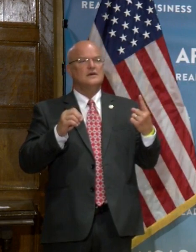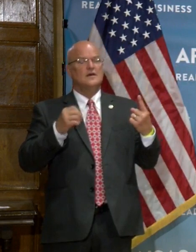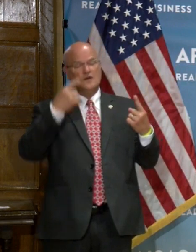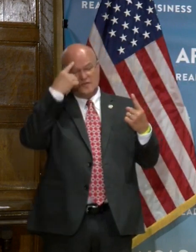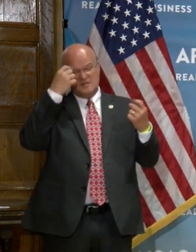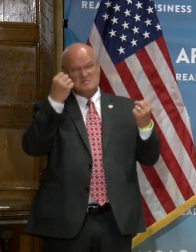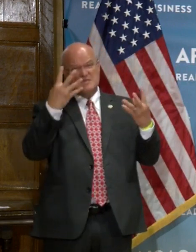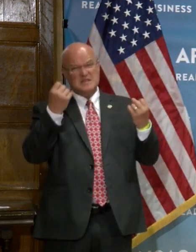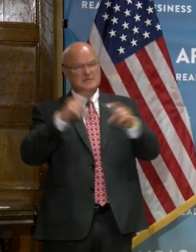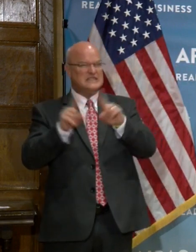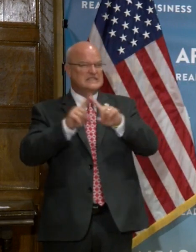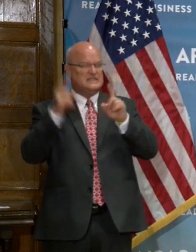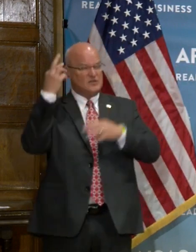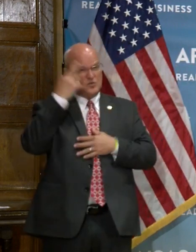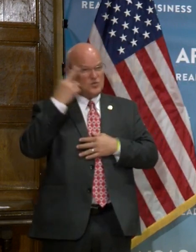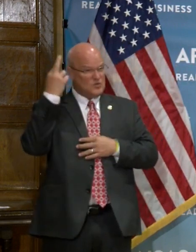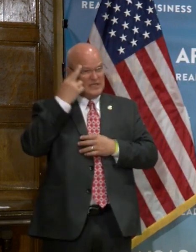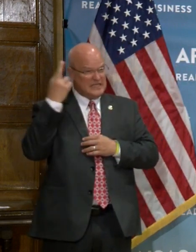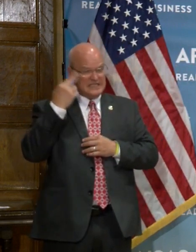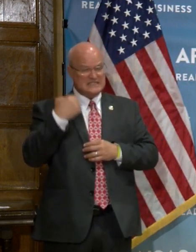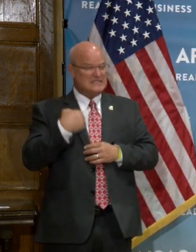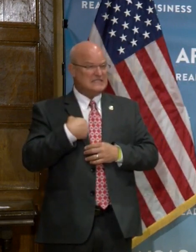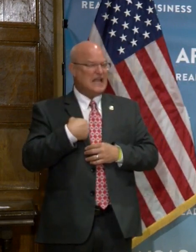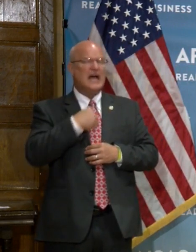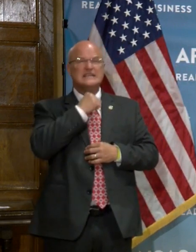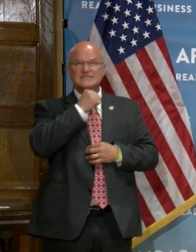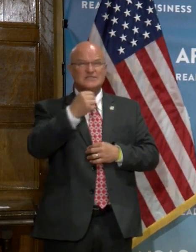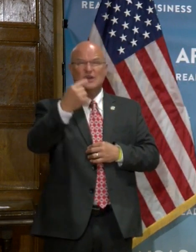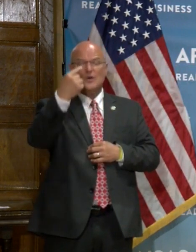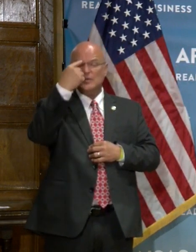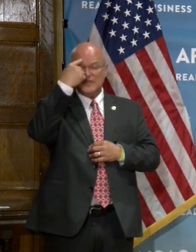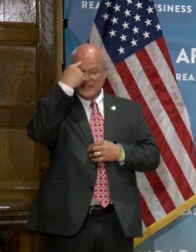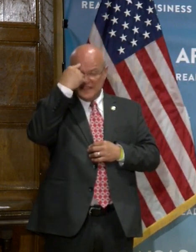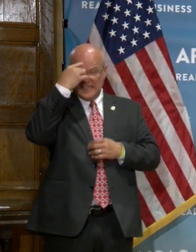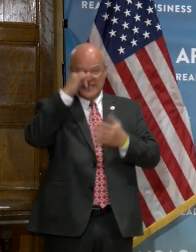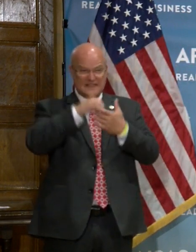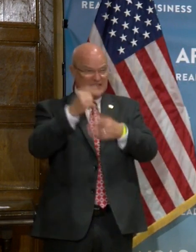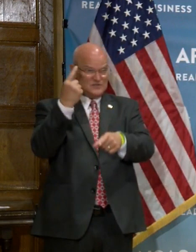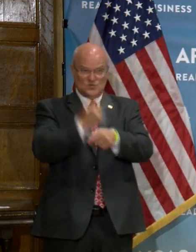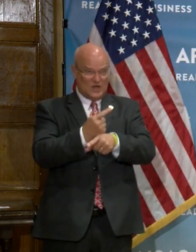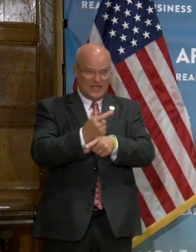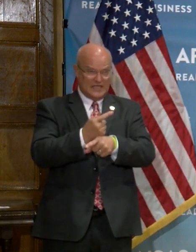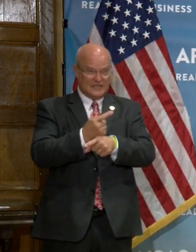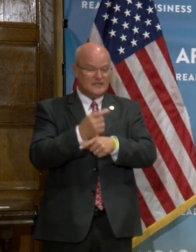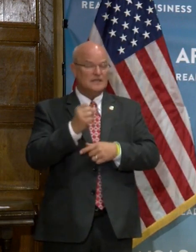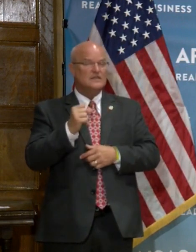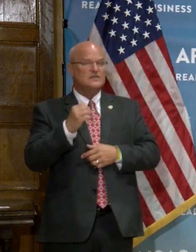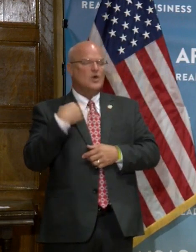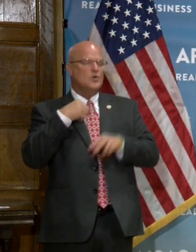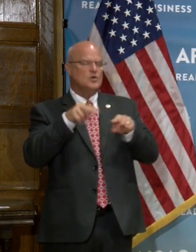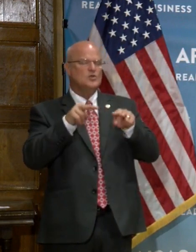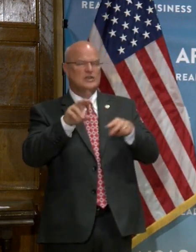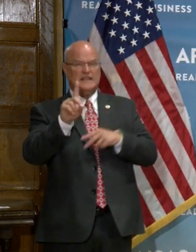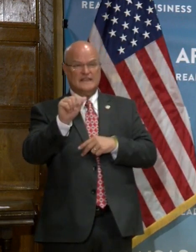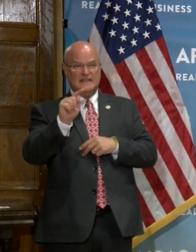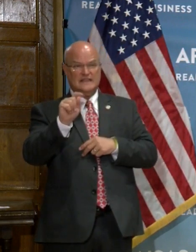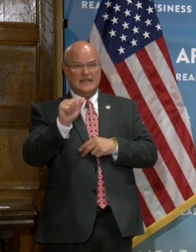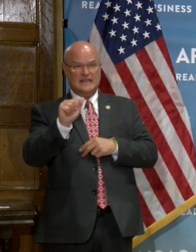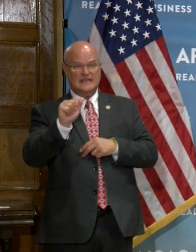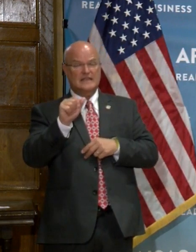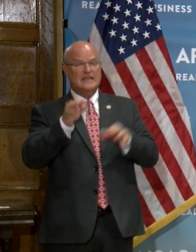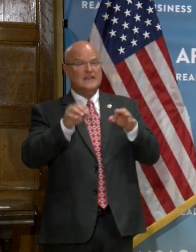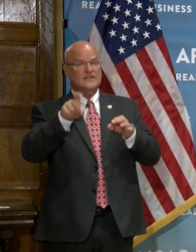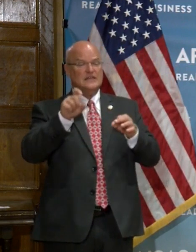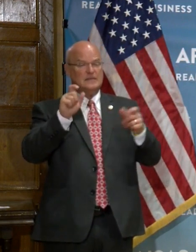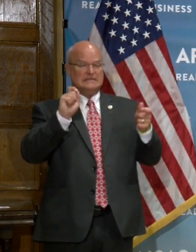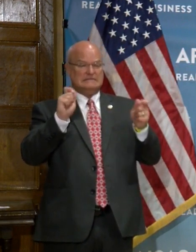for a lot of different reasons, I don't think that is right. So we'll look at the data. If we need to